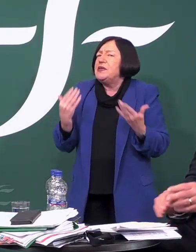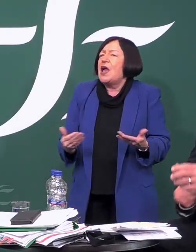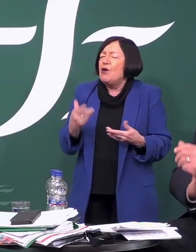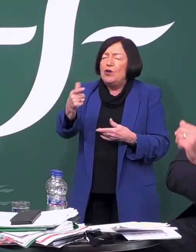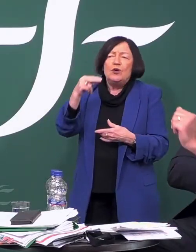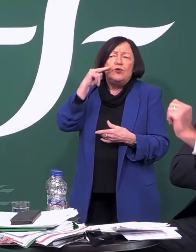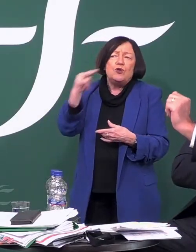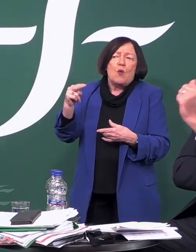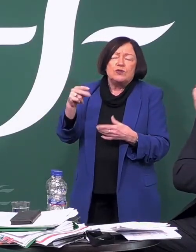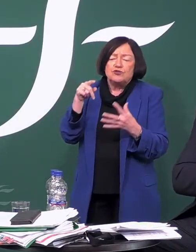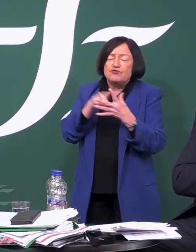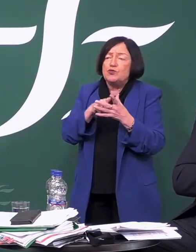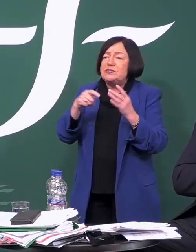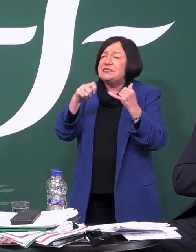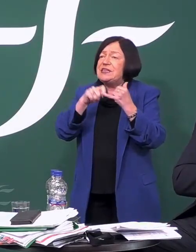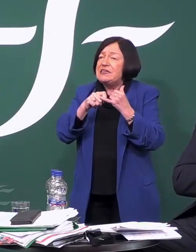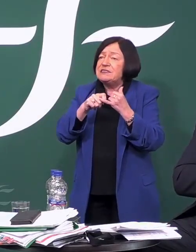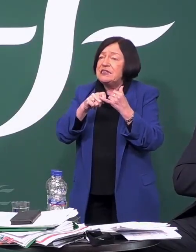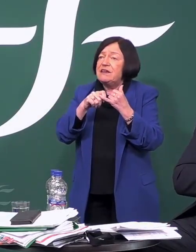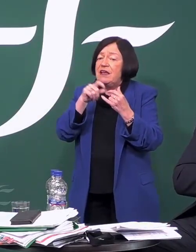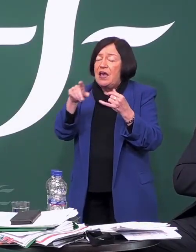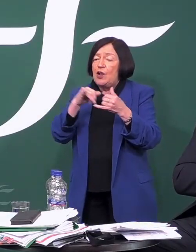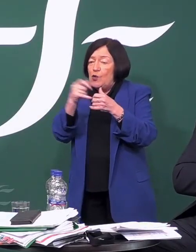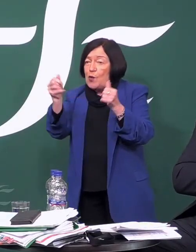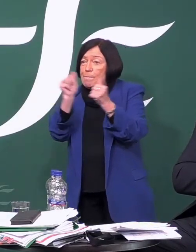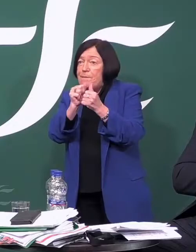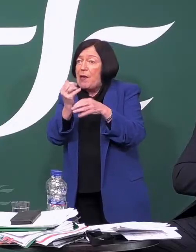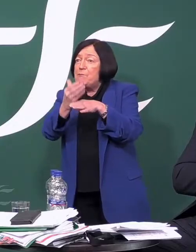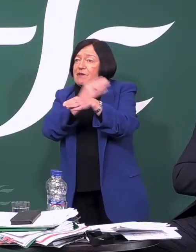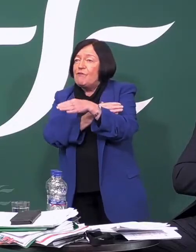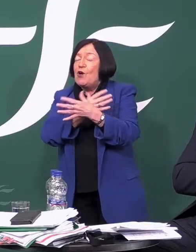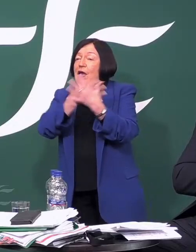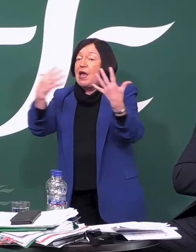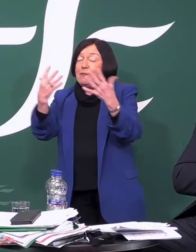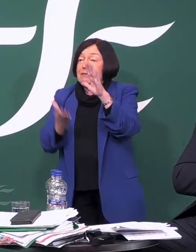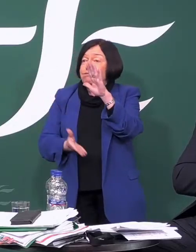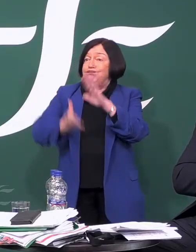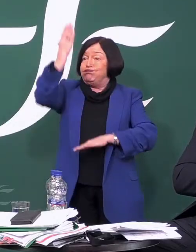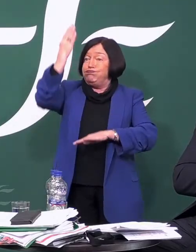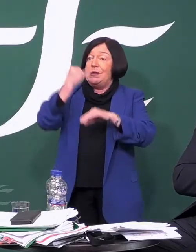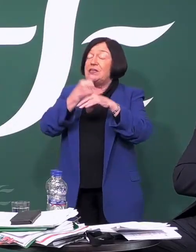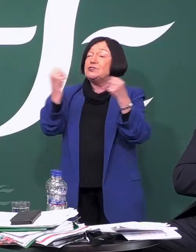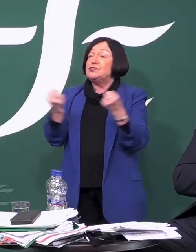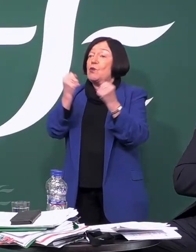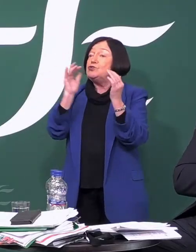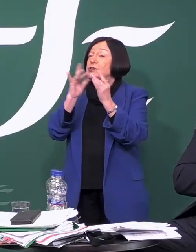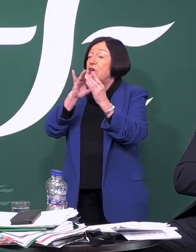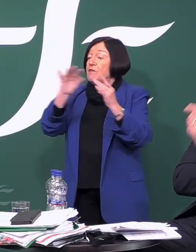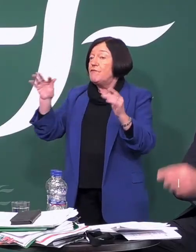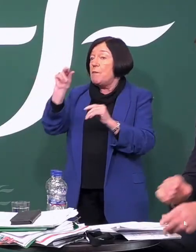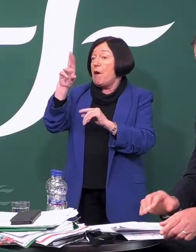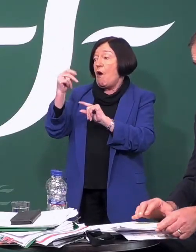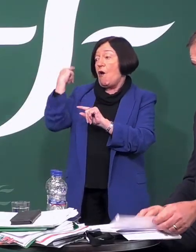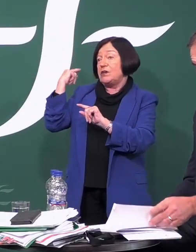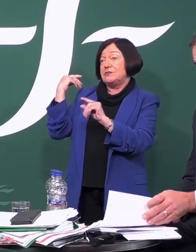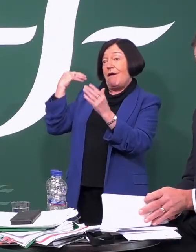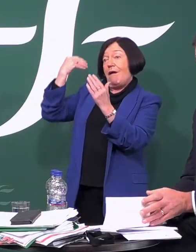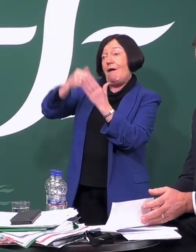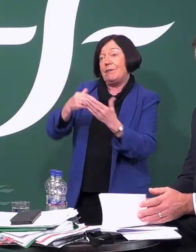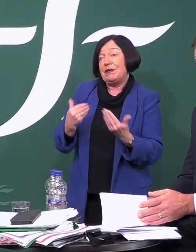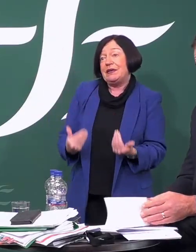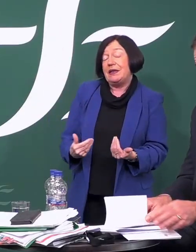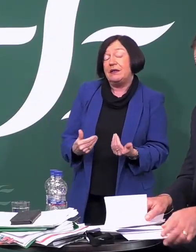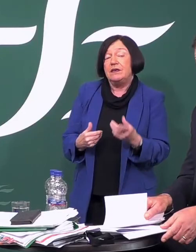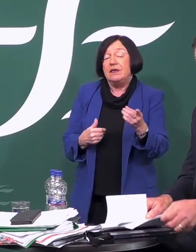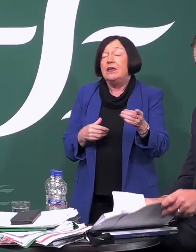you noticed through the testing and to the tracing operation a big spike in social contacts from August through to now?